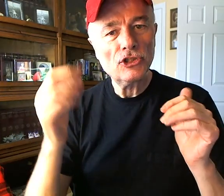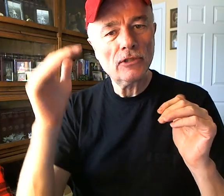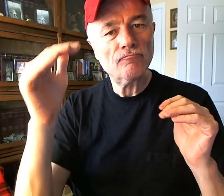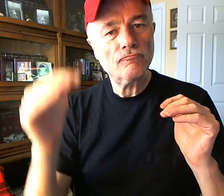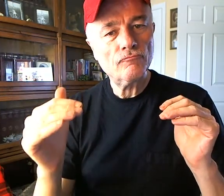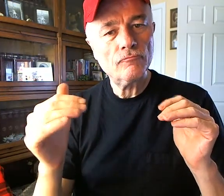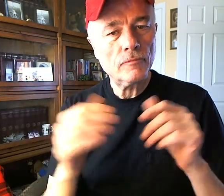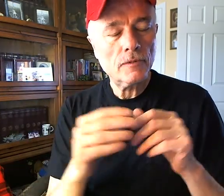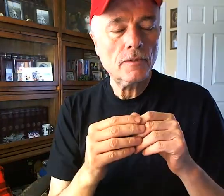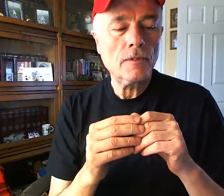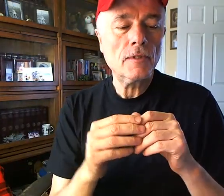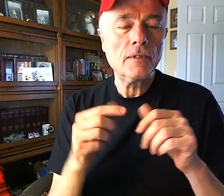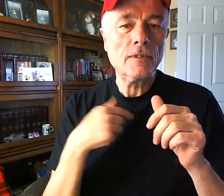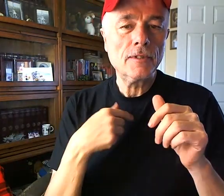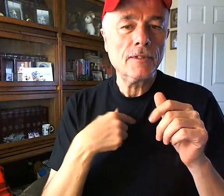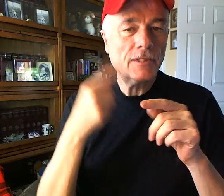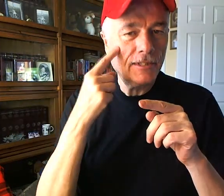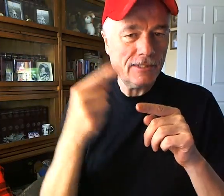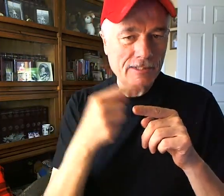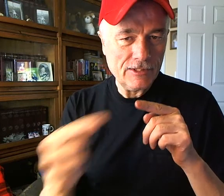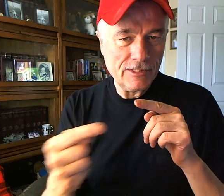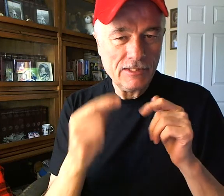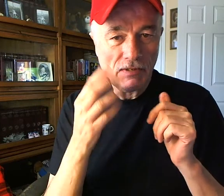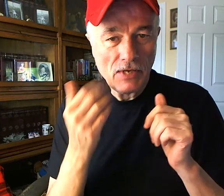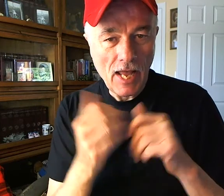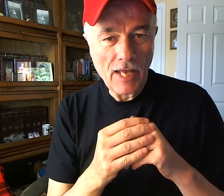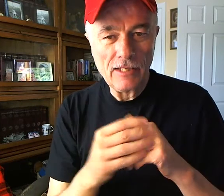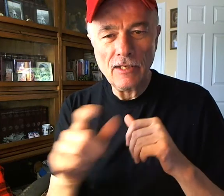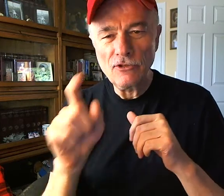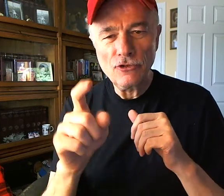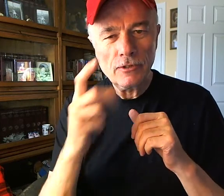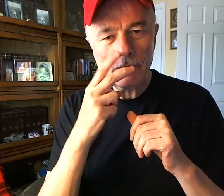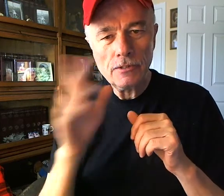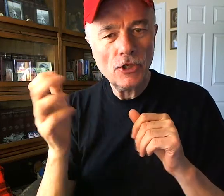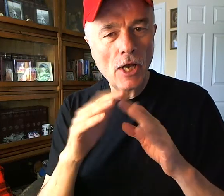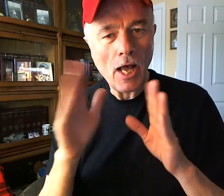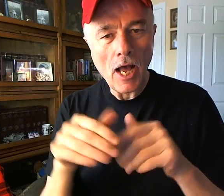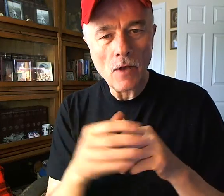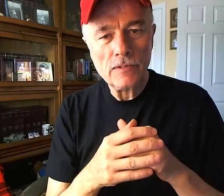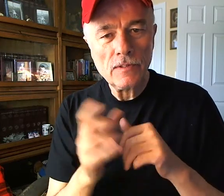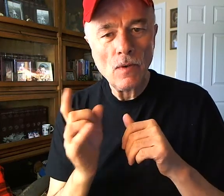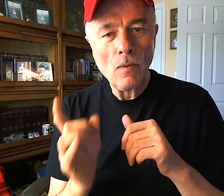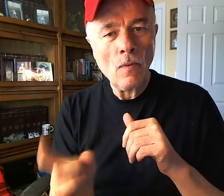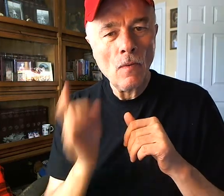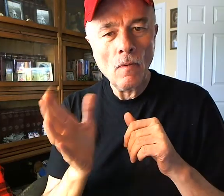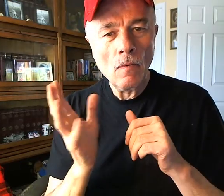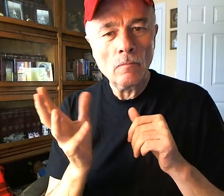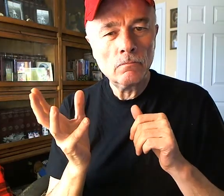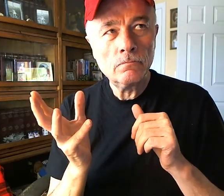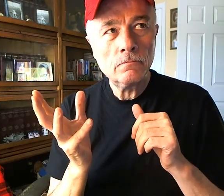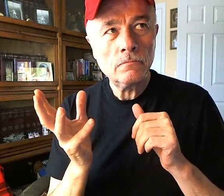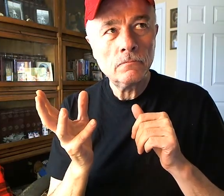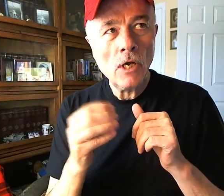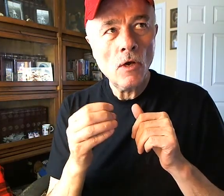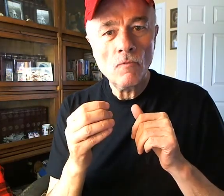start. For 25 years, we've used only real ingredients, like fruit, nuts, and honey. We